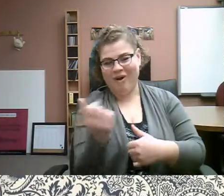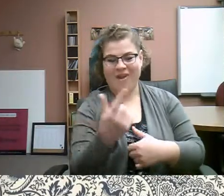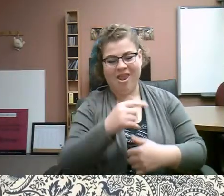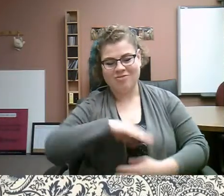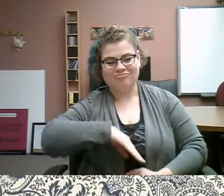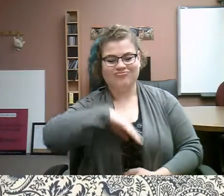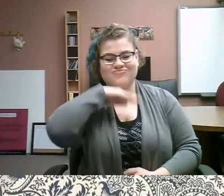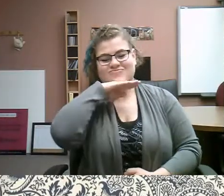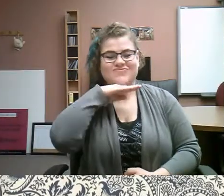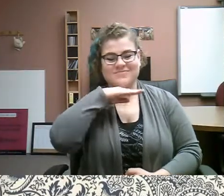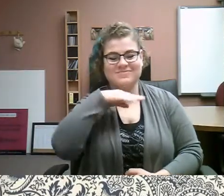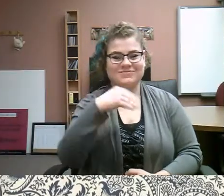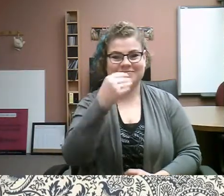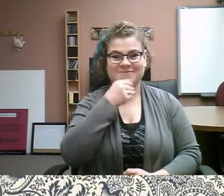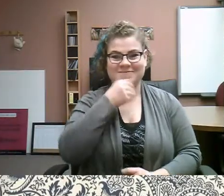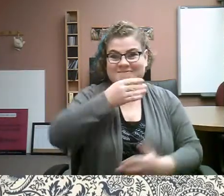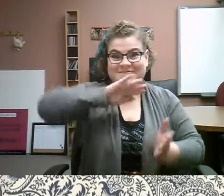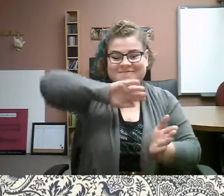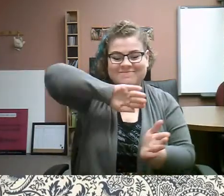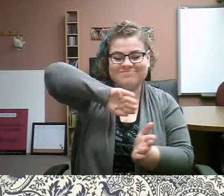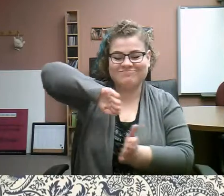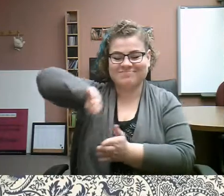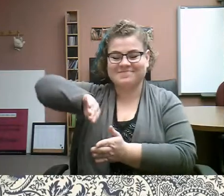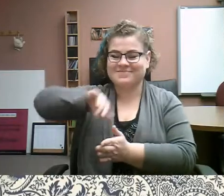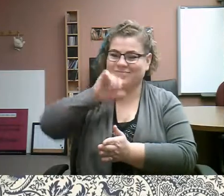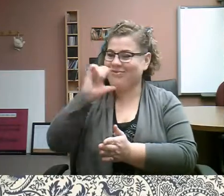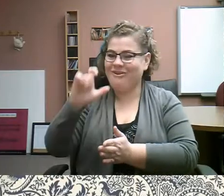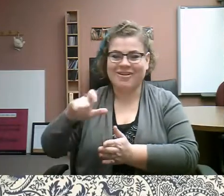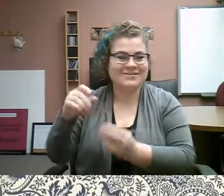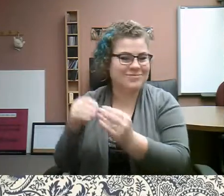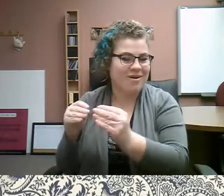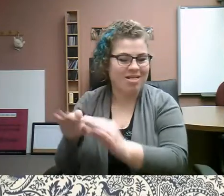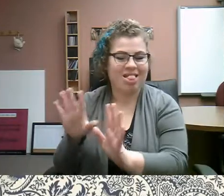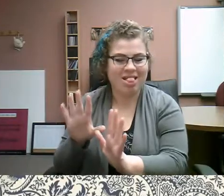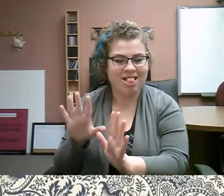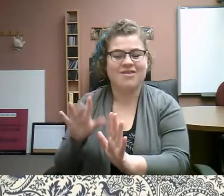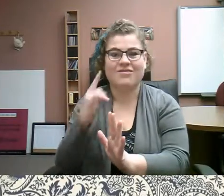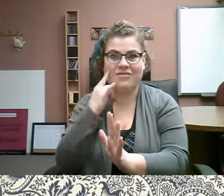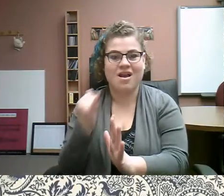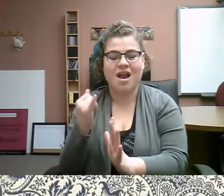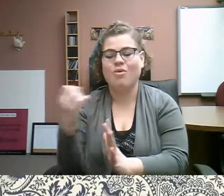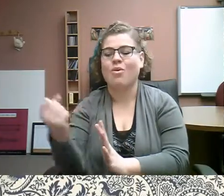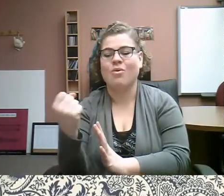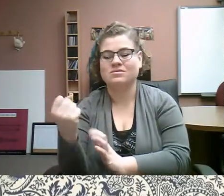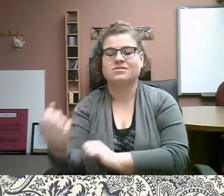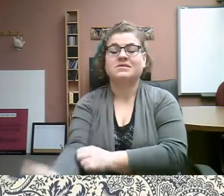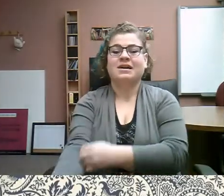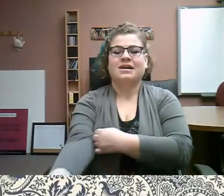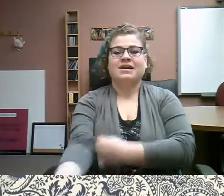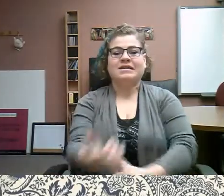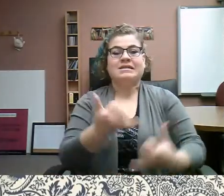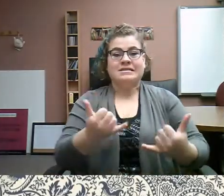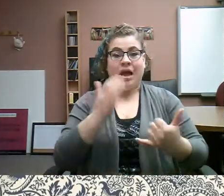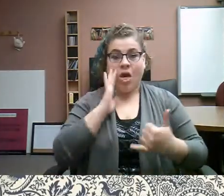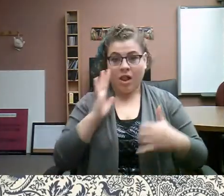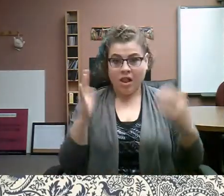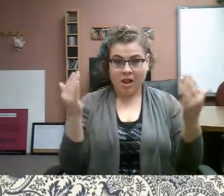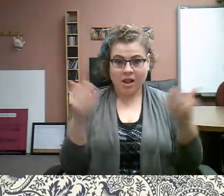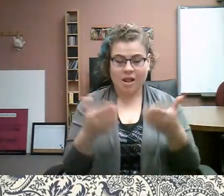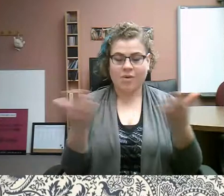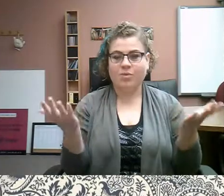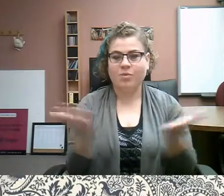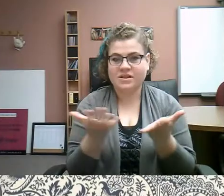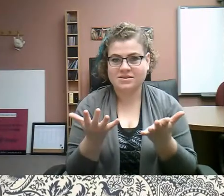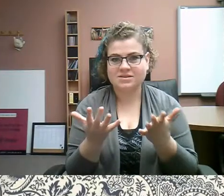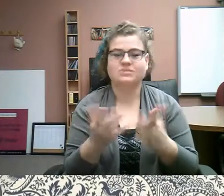Okay, so now that we're all full, we've finished with the food, we don't have to do any more of that. We'll hold on and we'll